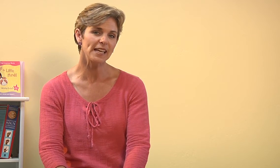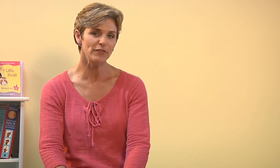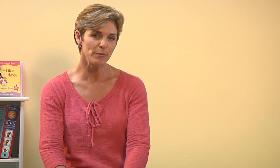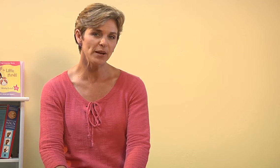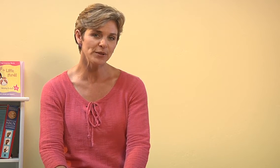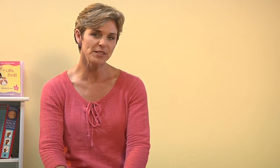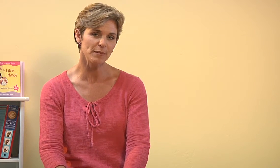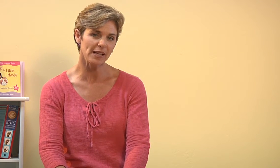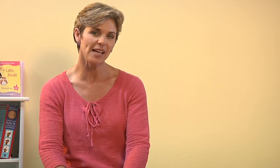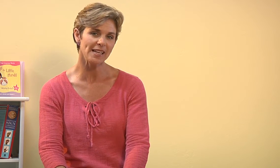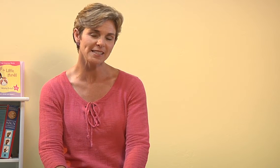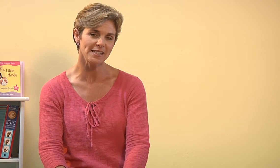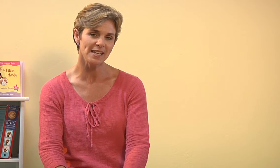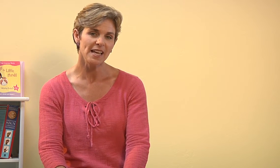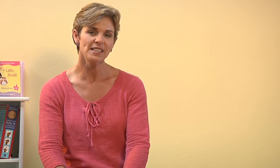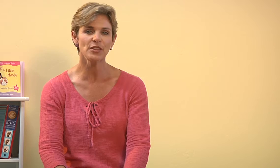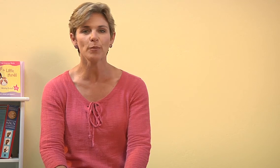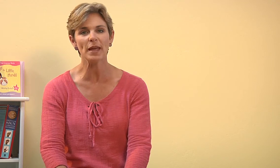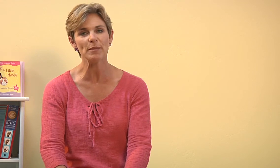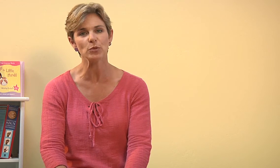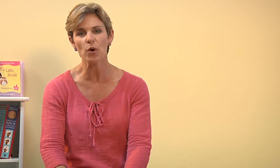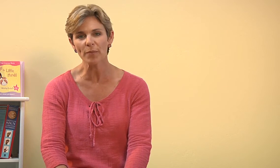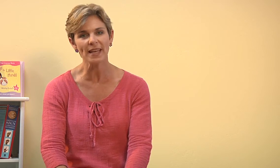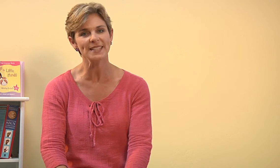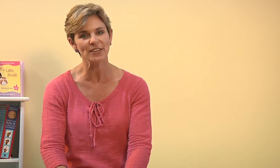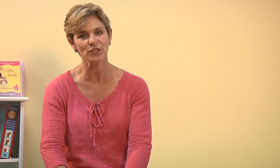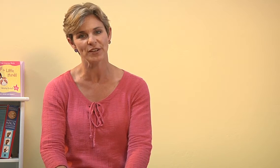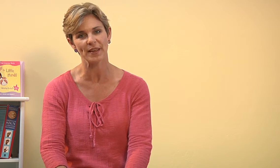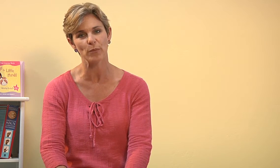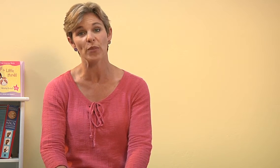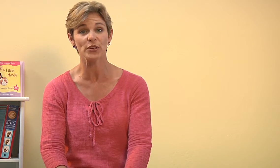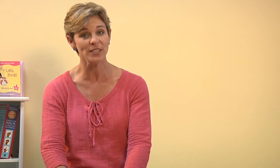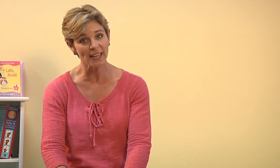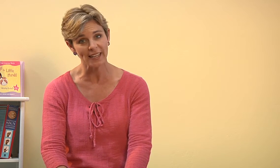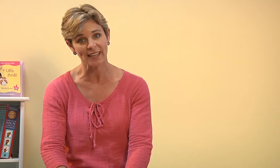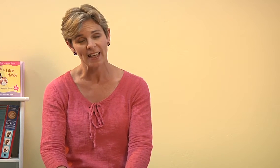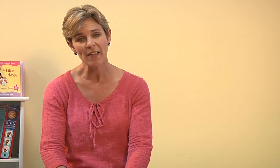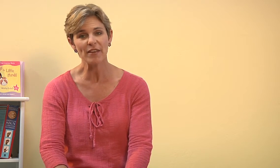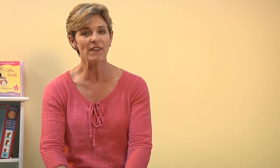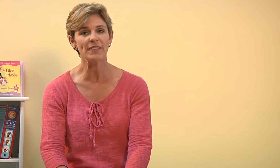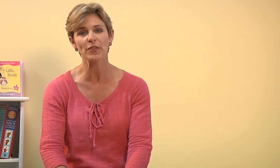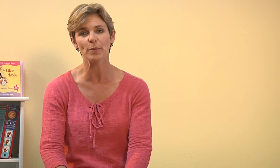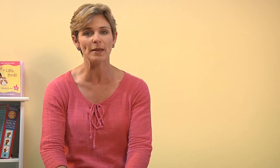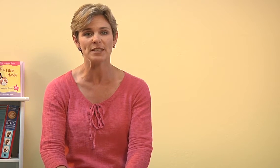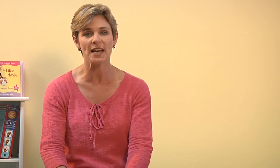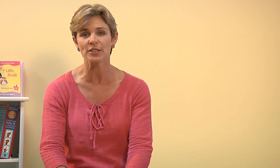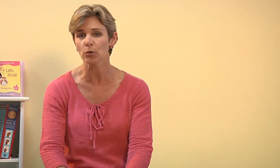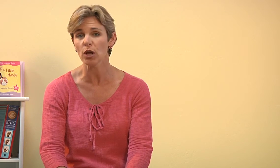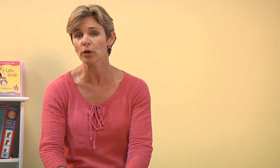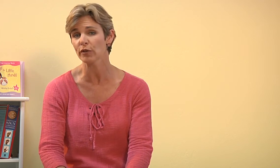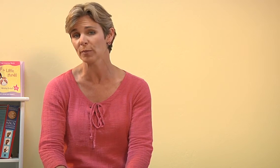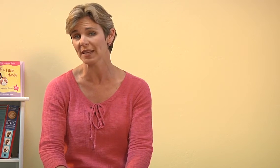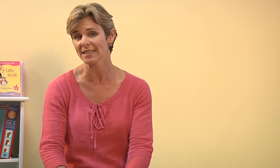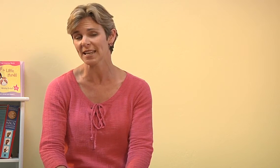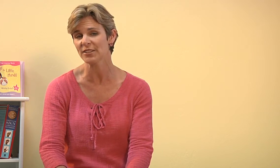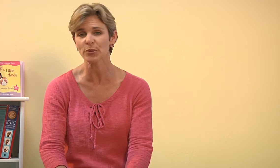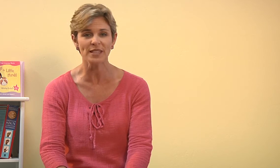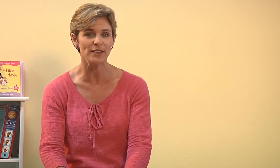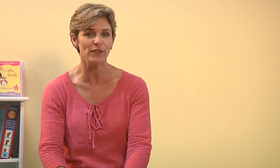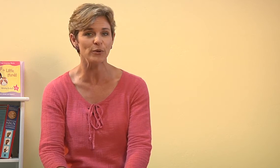from parents in my classes is that their babies won't pay attention to them when they're signing. They find that their baby's eyes are all over the place and don't tend to focus